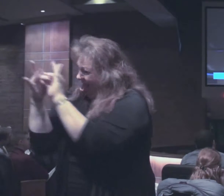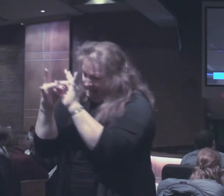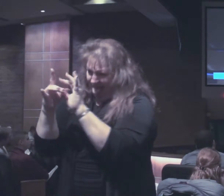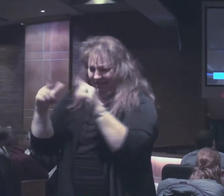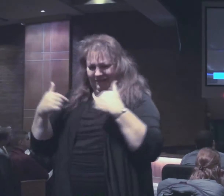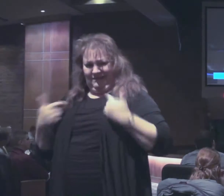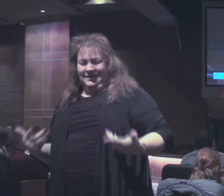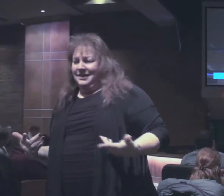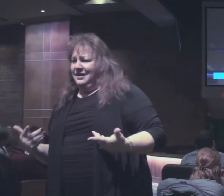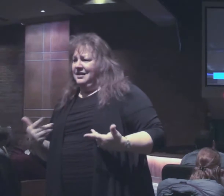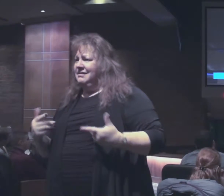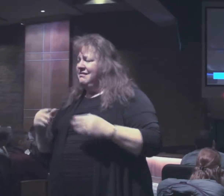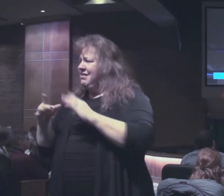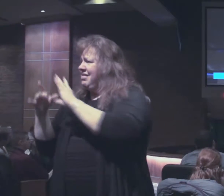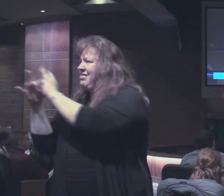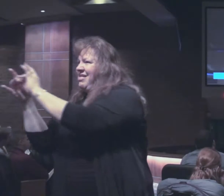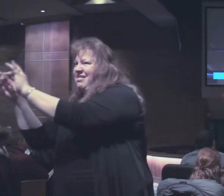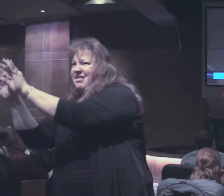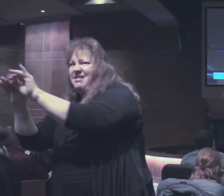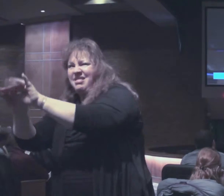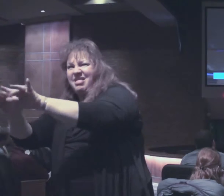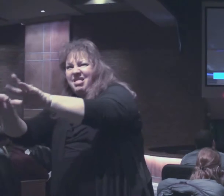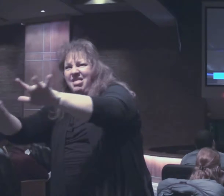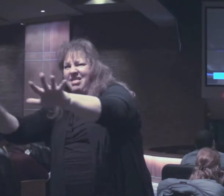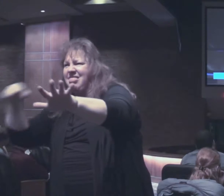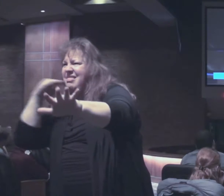enemies. They're spreading lies about him.